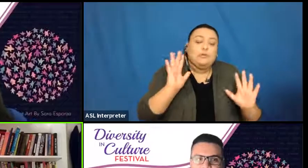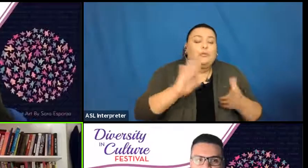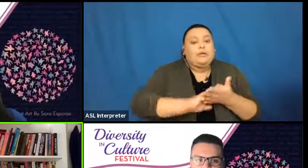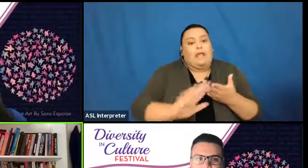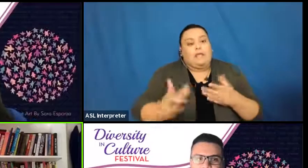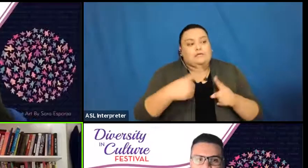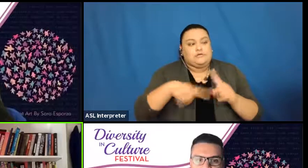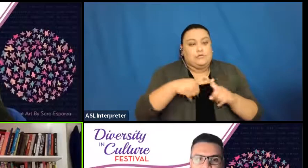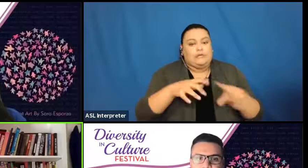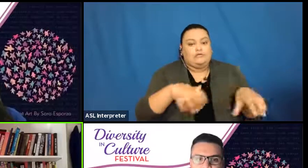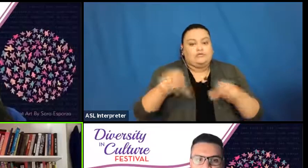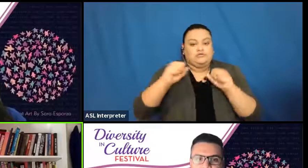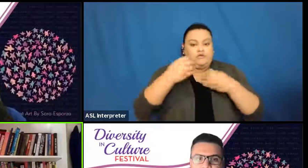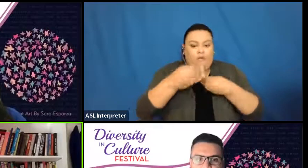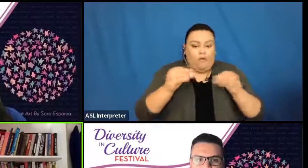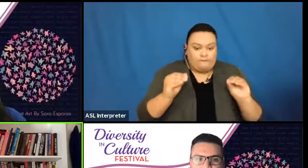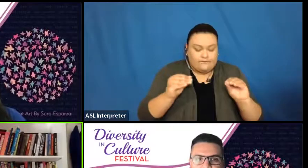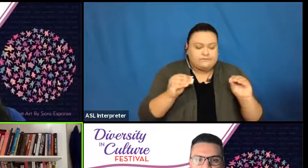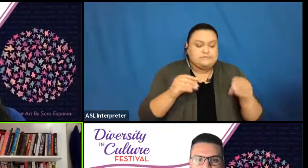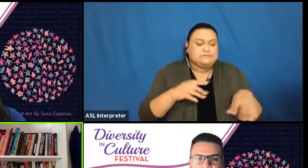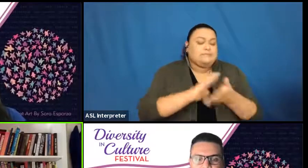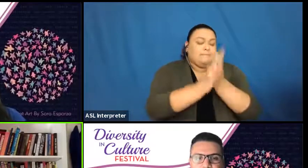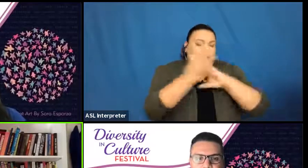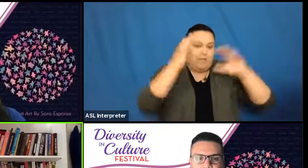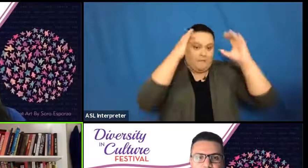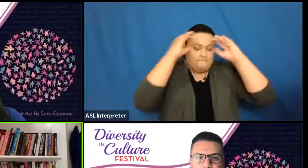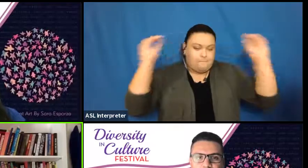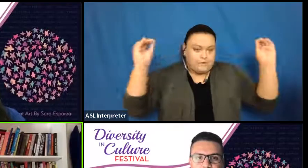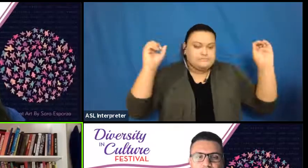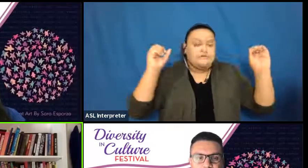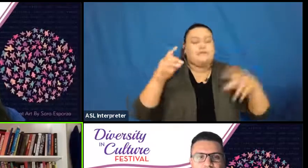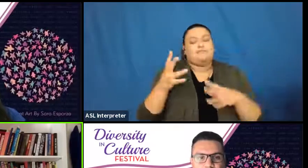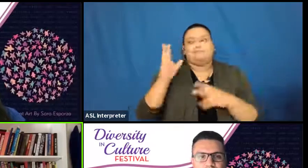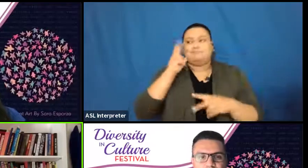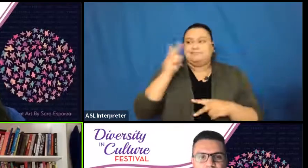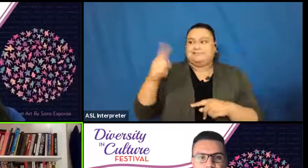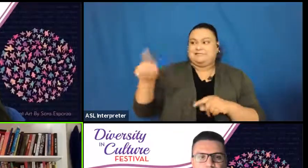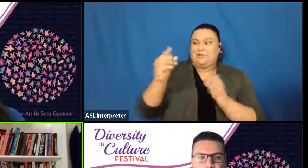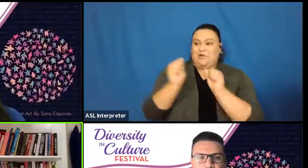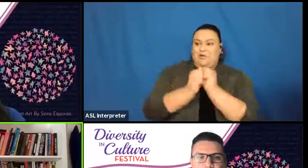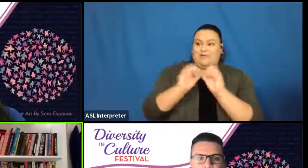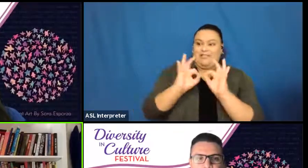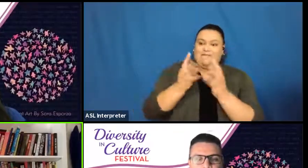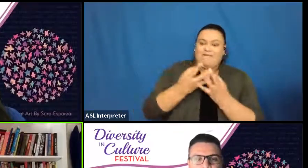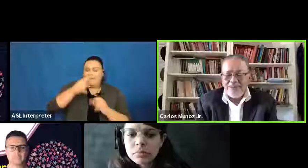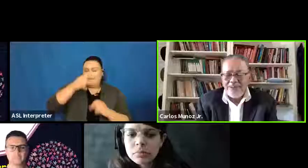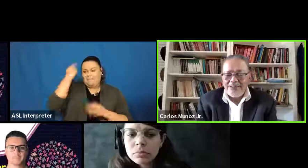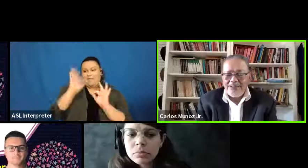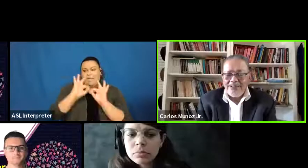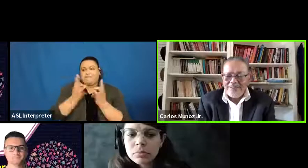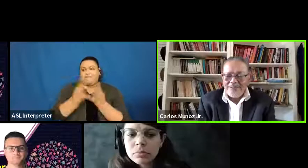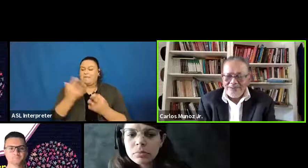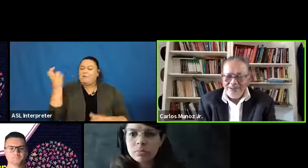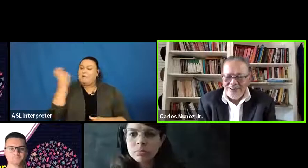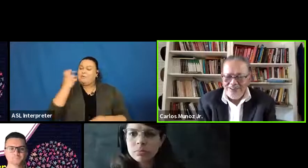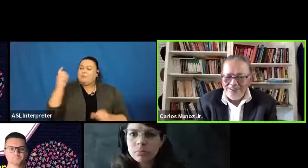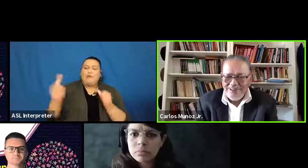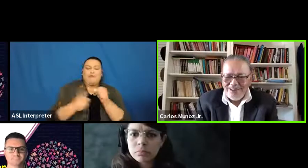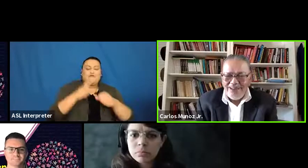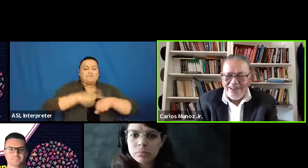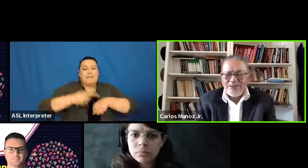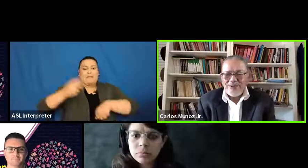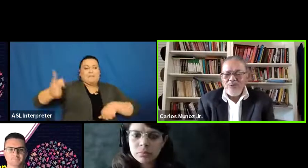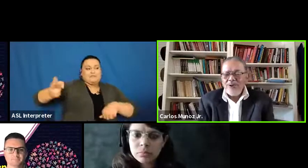when. To see him come out with his family, you know, his black family, and the first time in history that happens, you